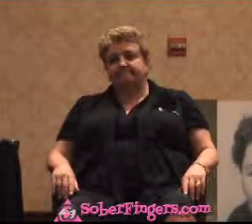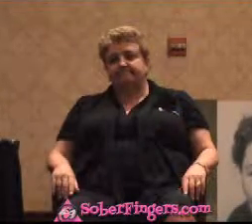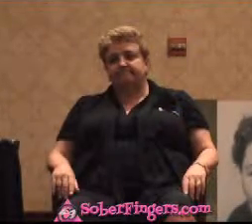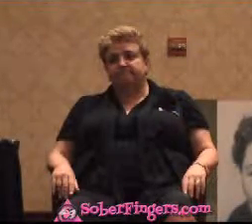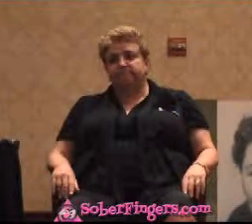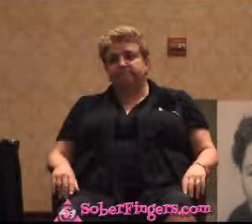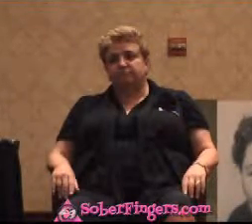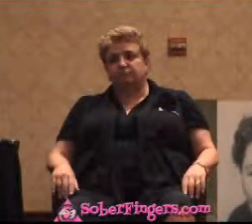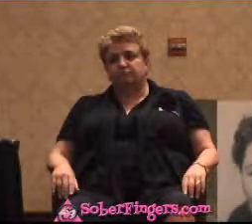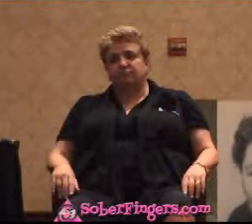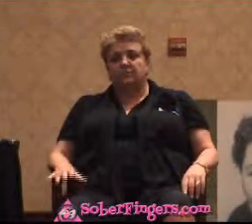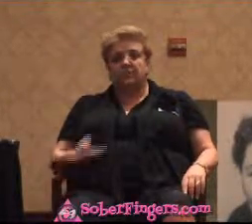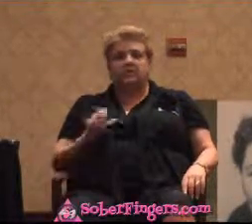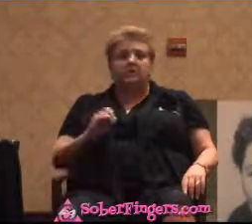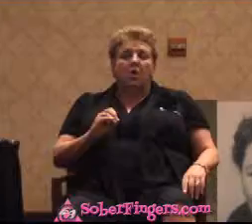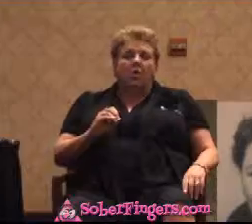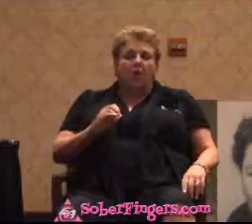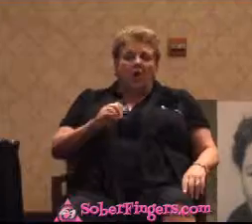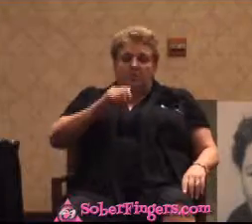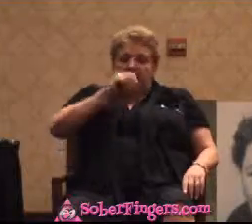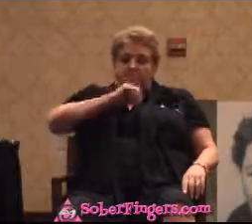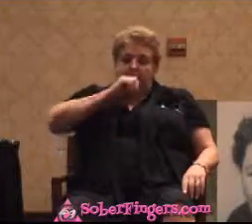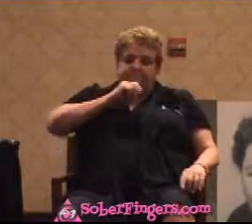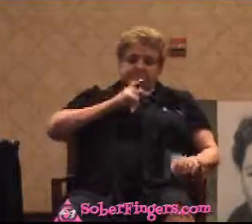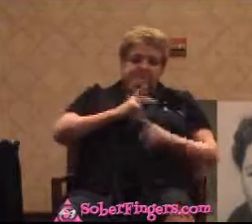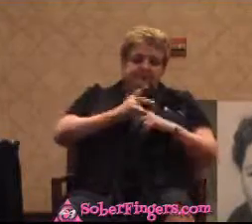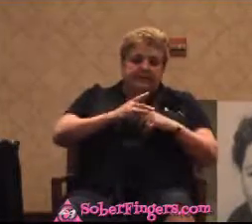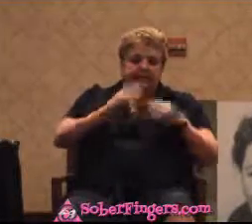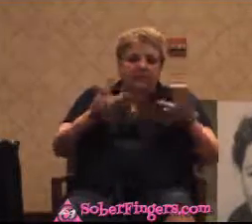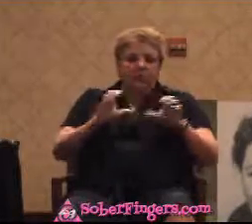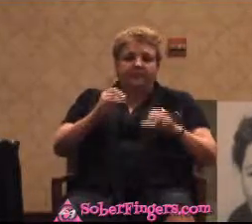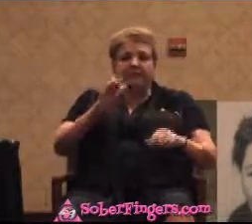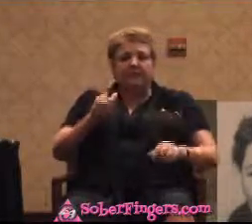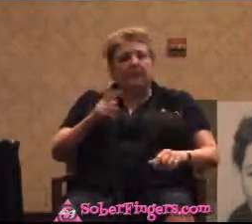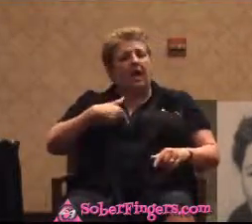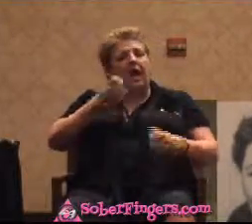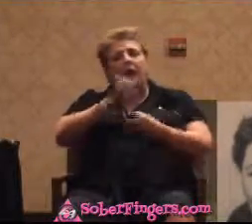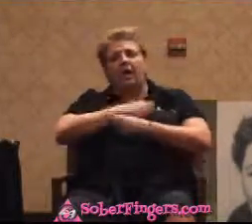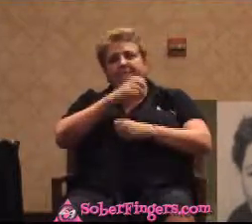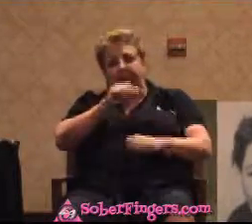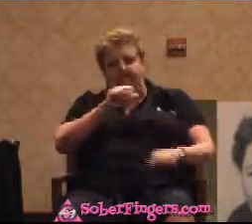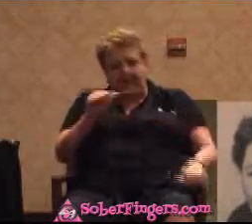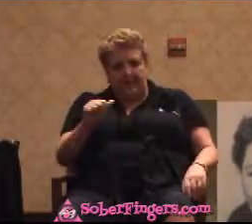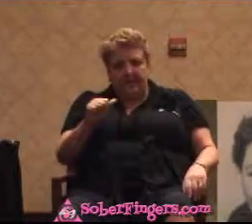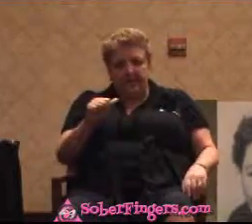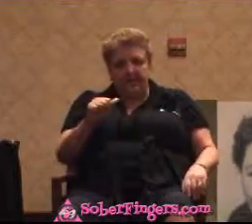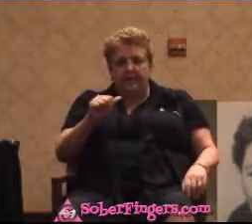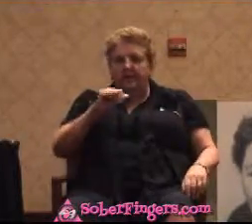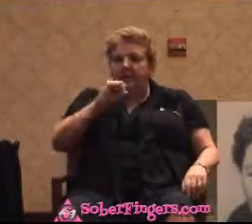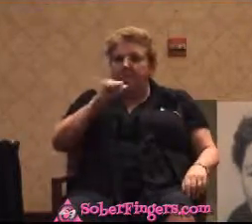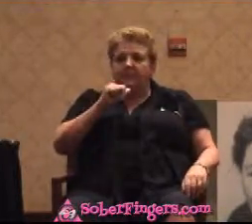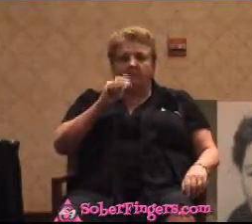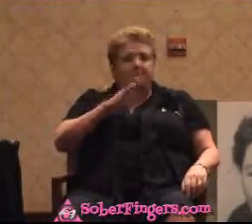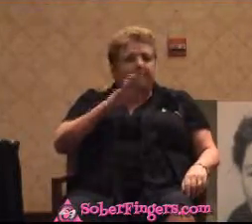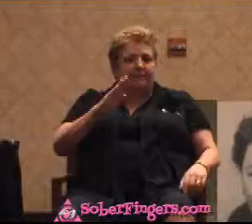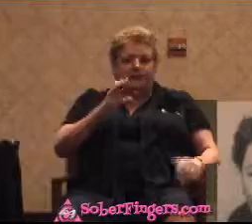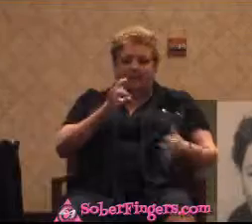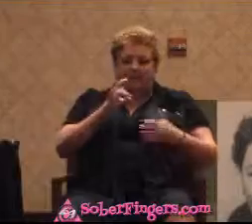So I just keep doing the deal, you guys. I love Alcoholics Anonymous, and you know, I'm not a big book thumper. You know, I